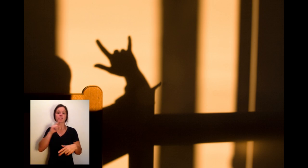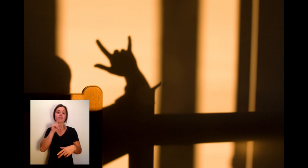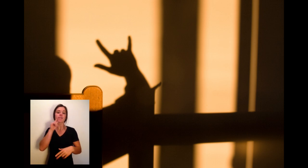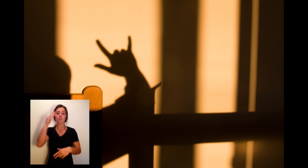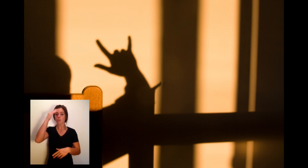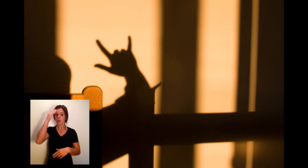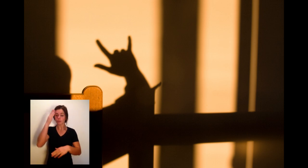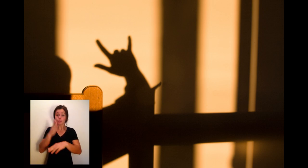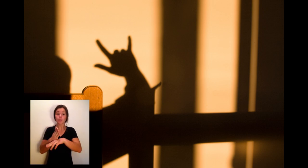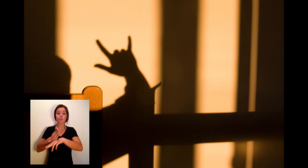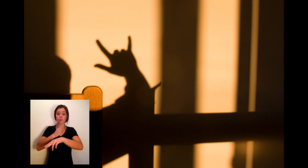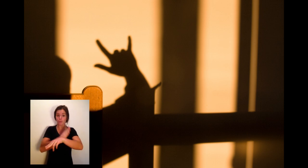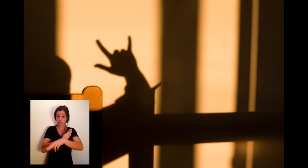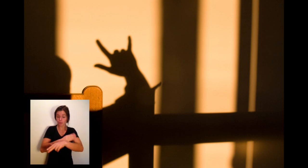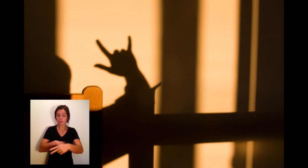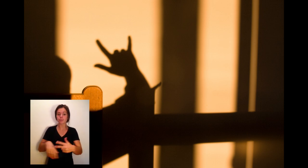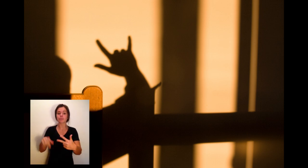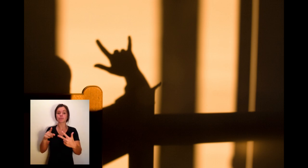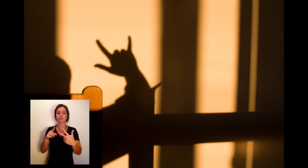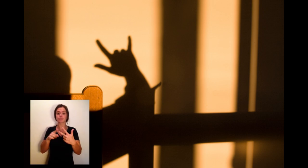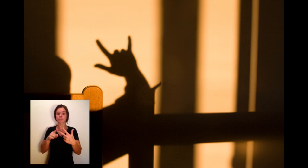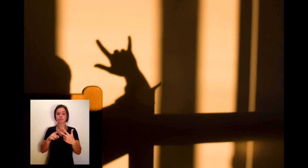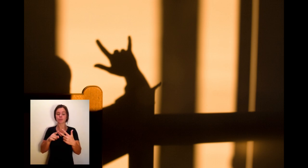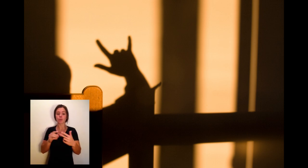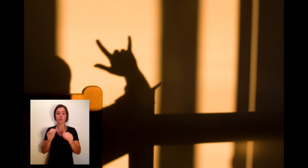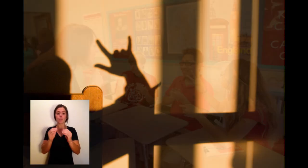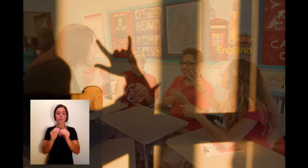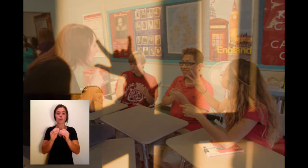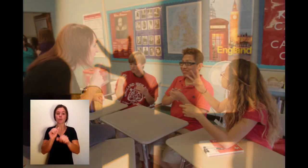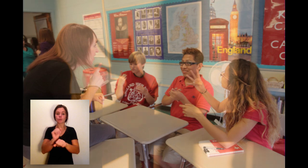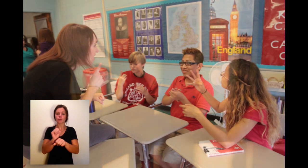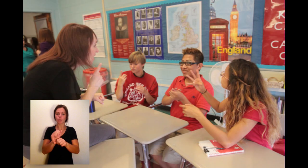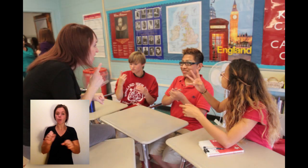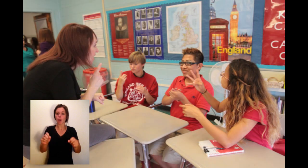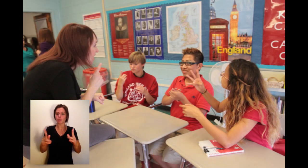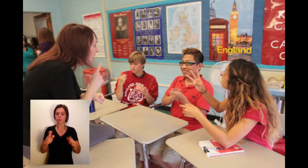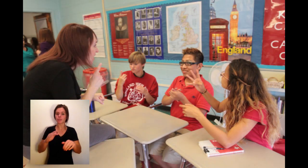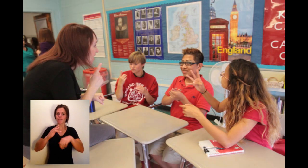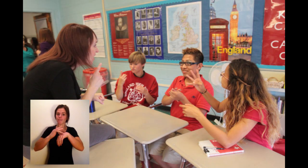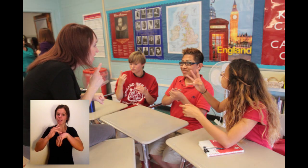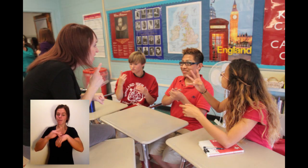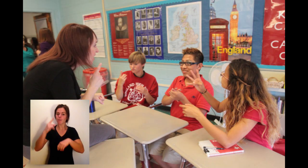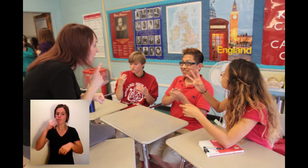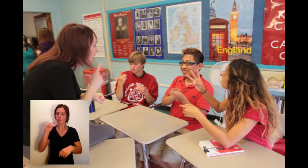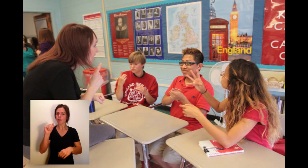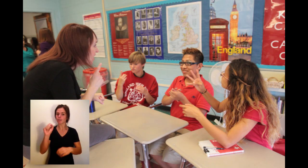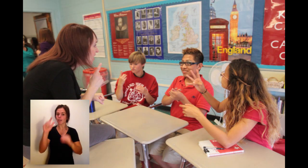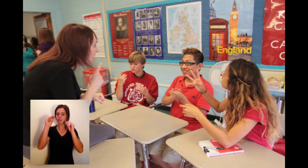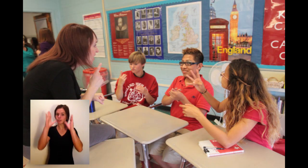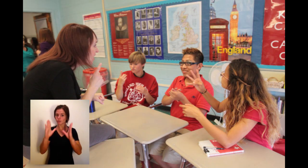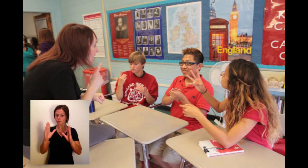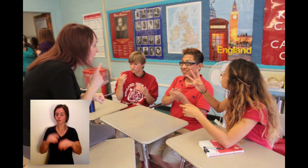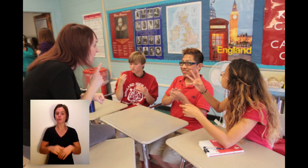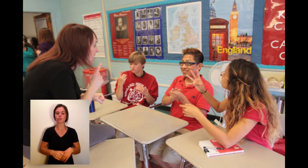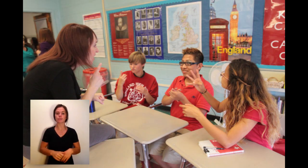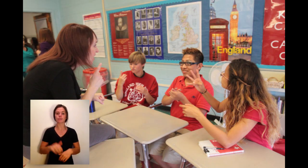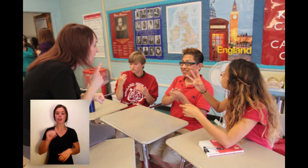as well as improving awareness of deaf culture and increasing job opportunities for ASL teachers.